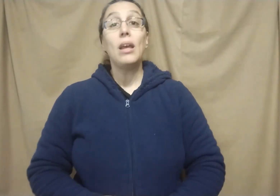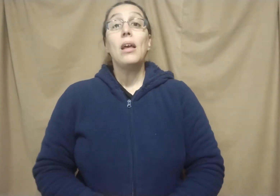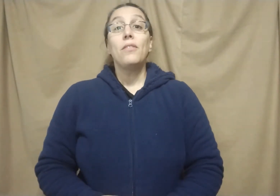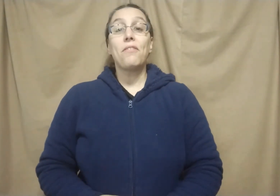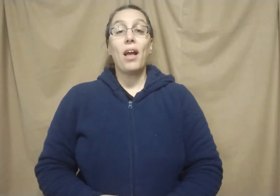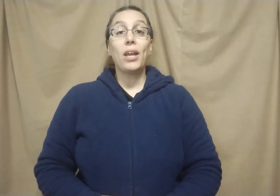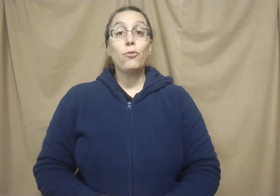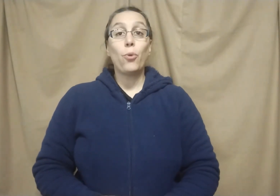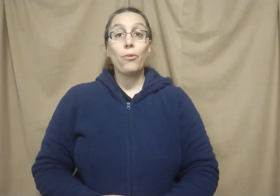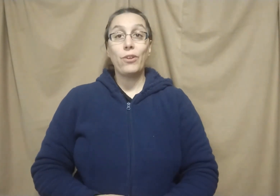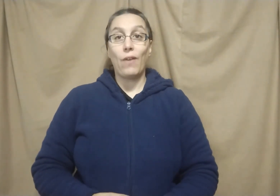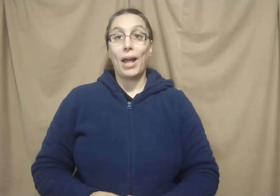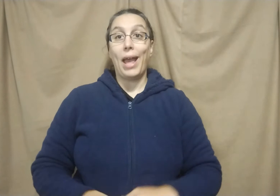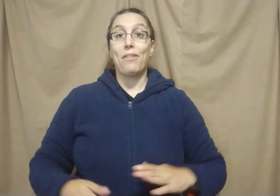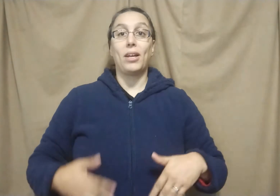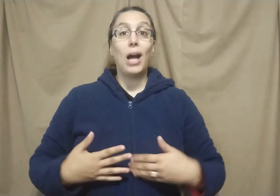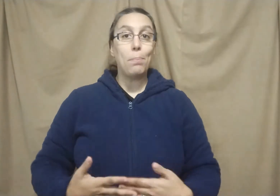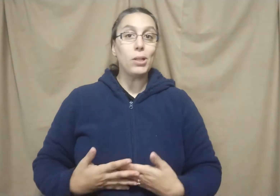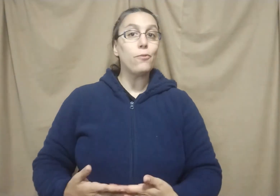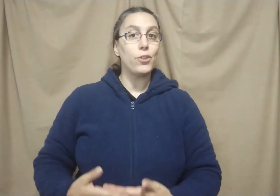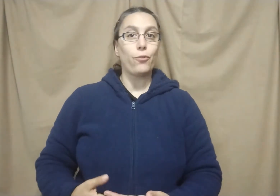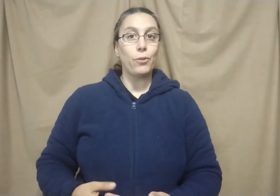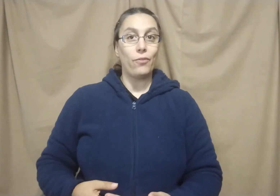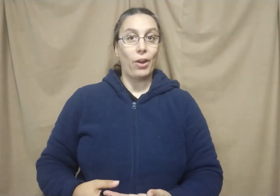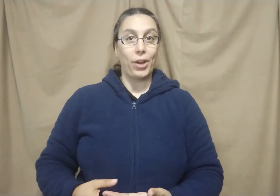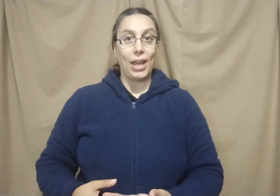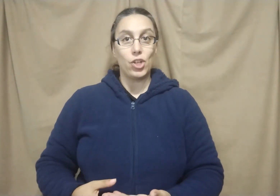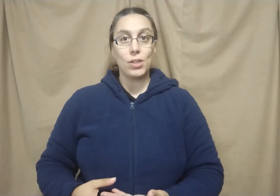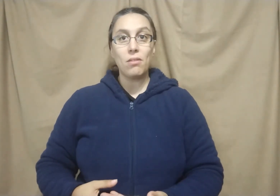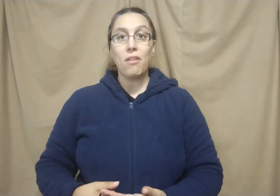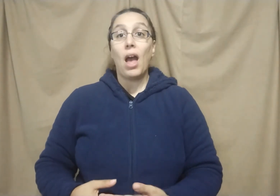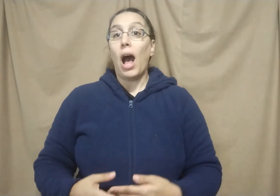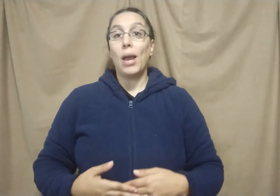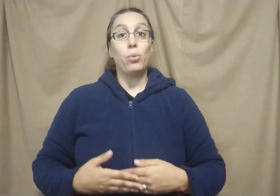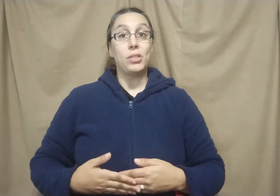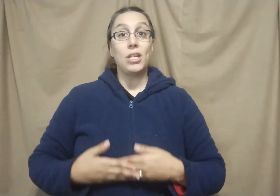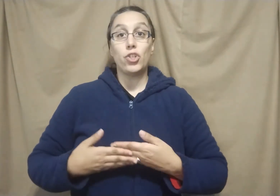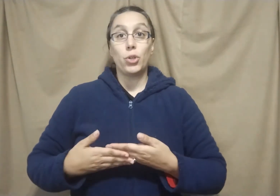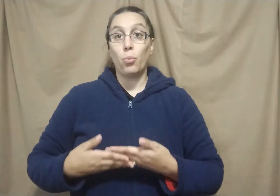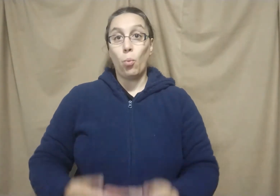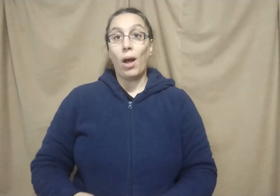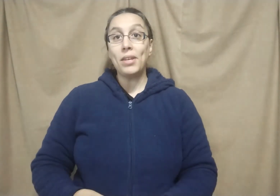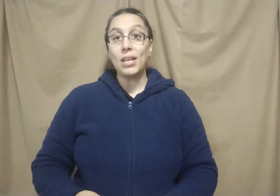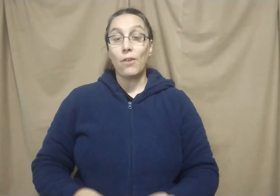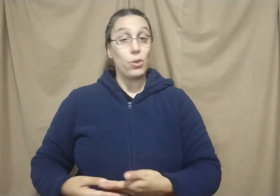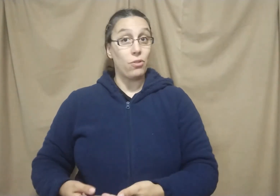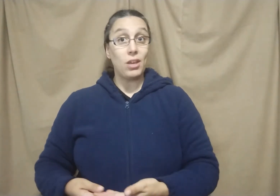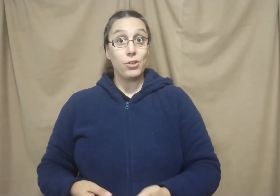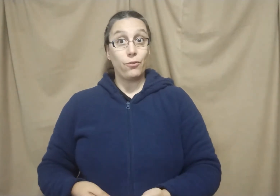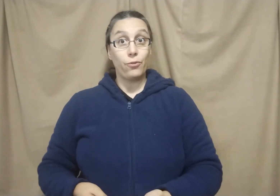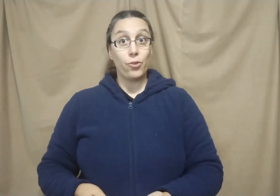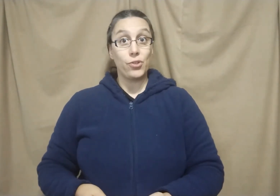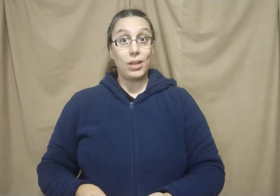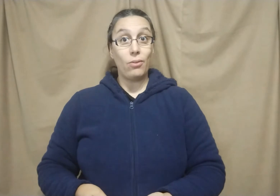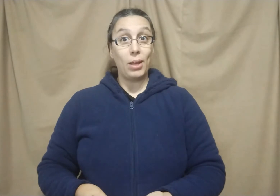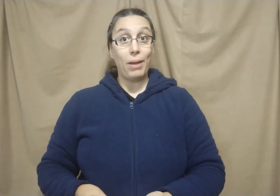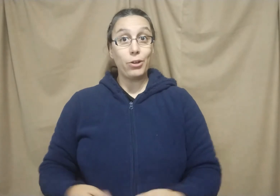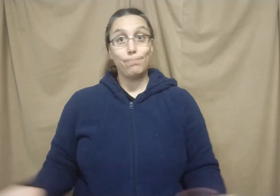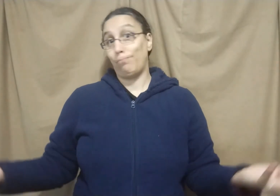The sign for vivat has a couple of different variations. I will teach you one. If you see a different version that you like better, go